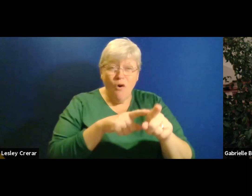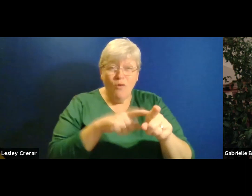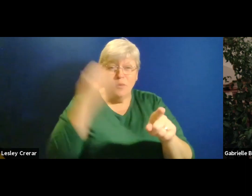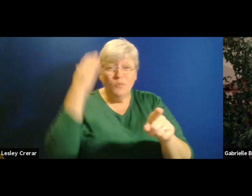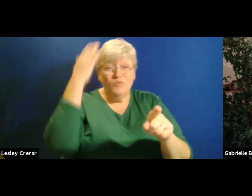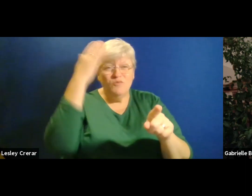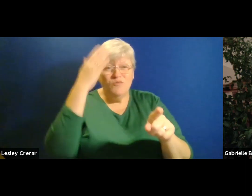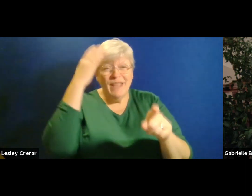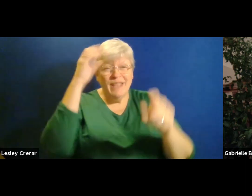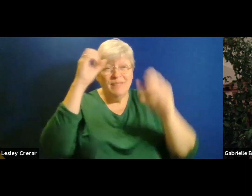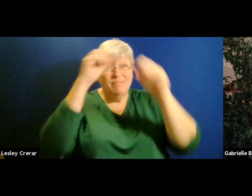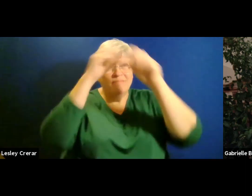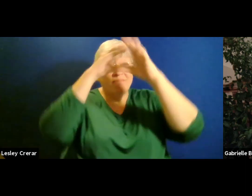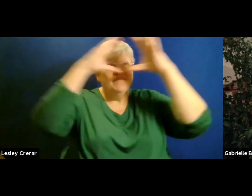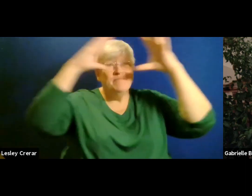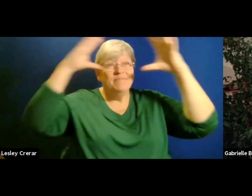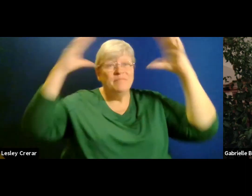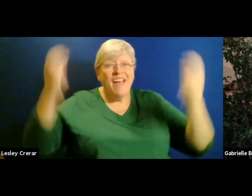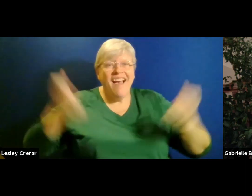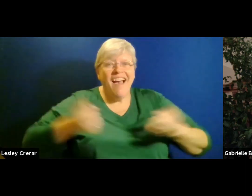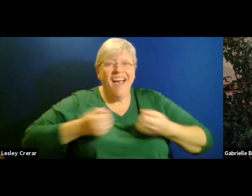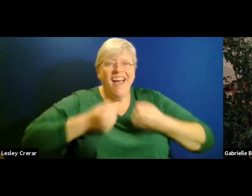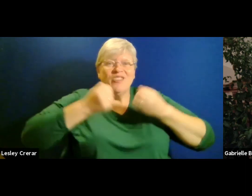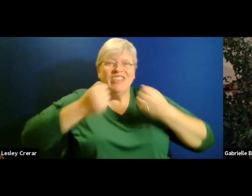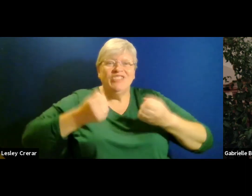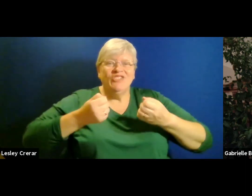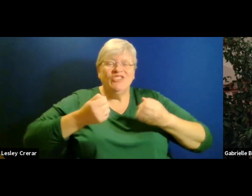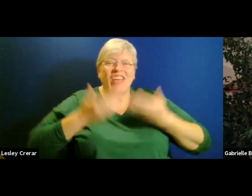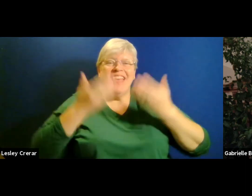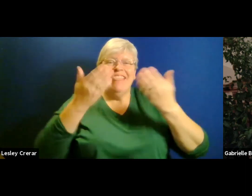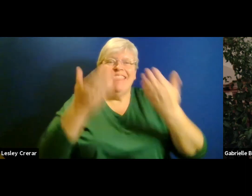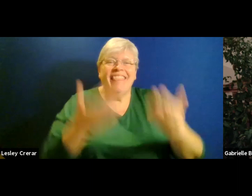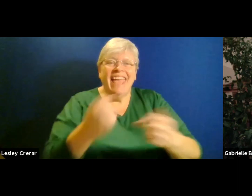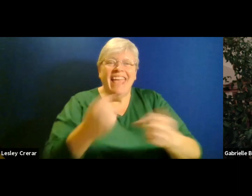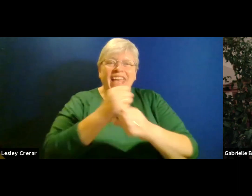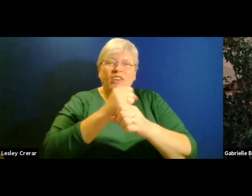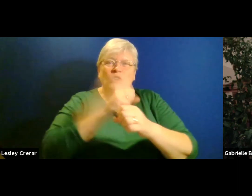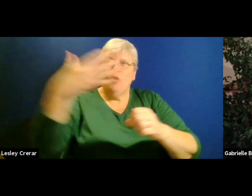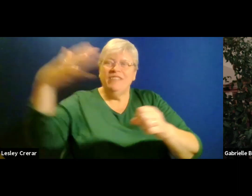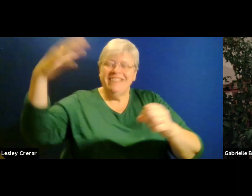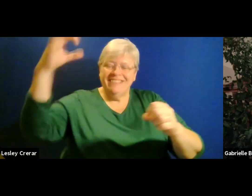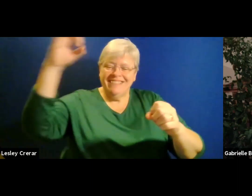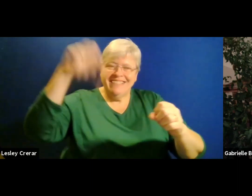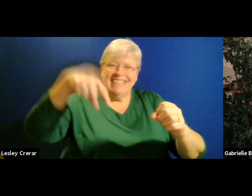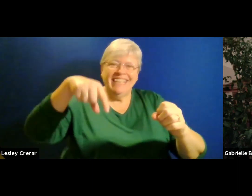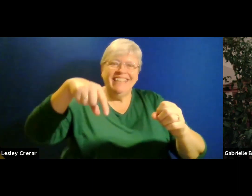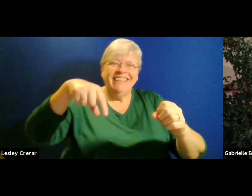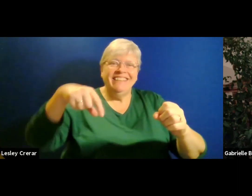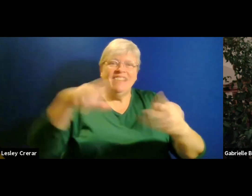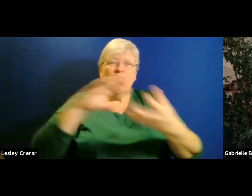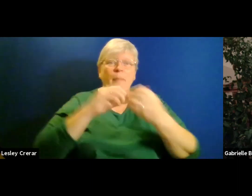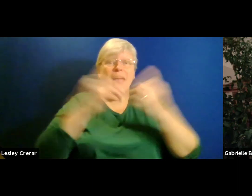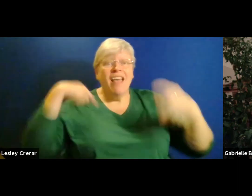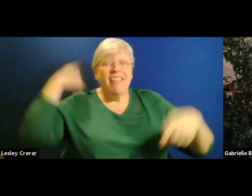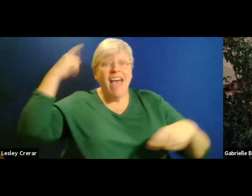courage. Lay the golden seed. Make the loudest and most joyful sounds